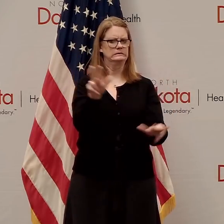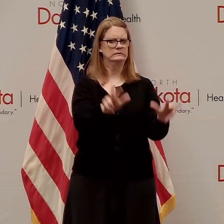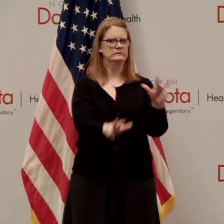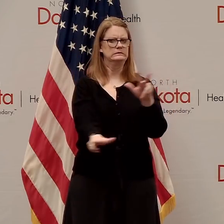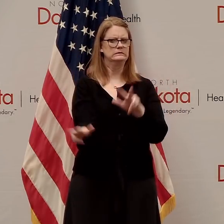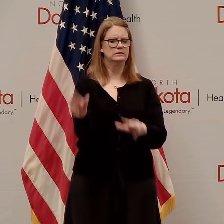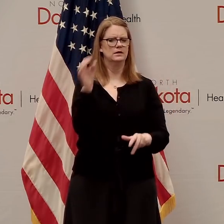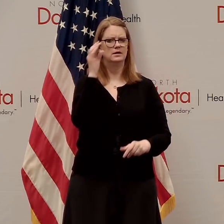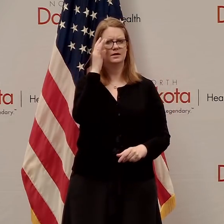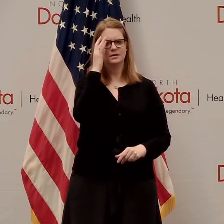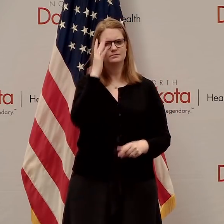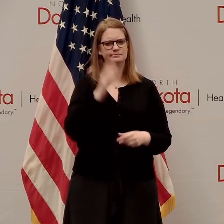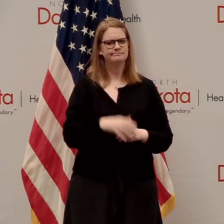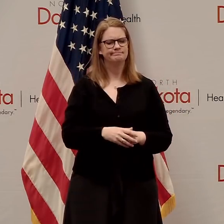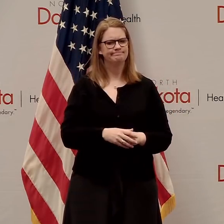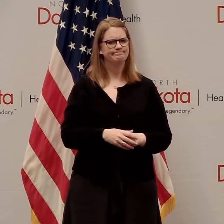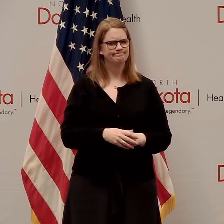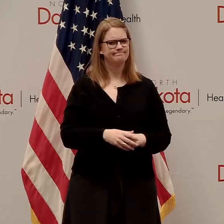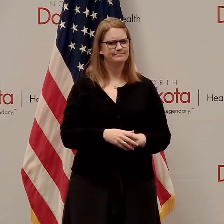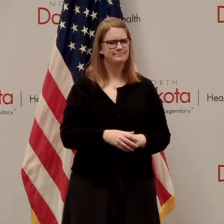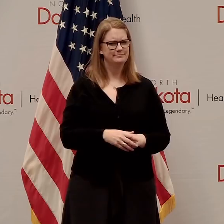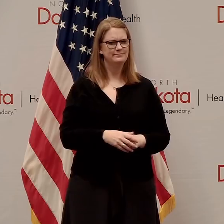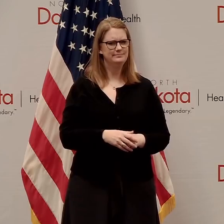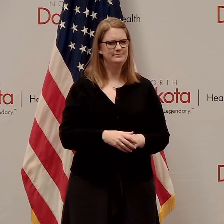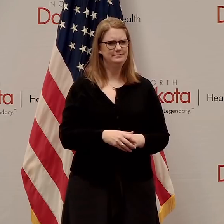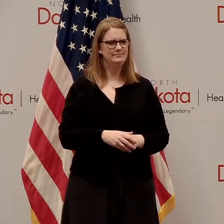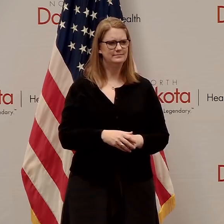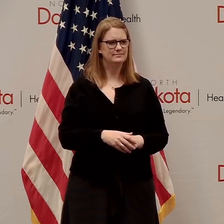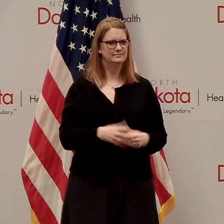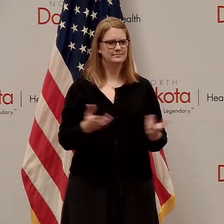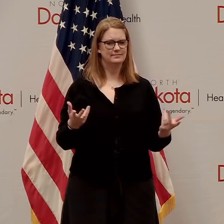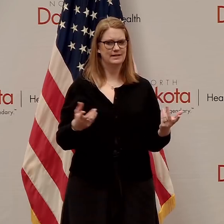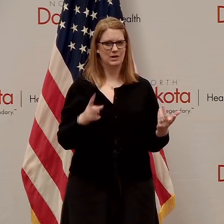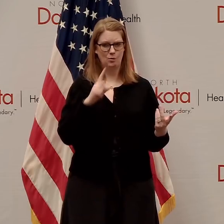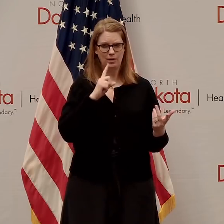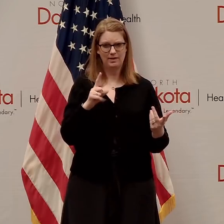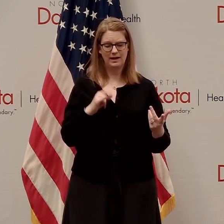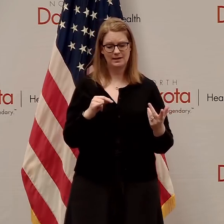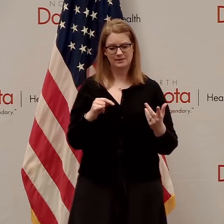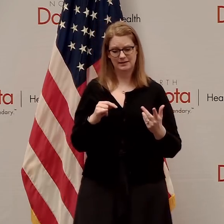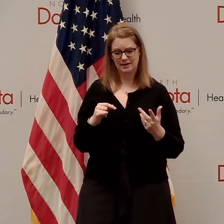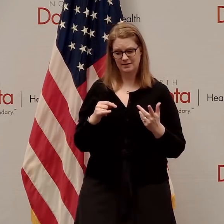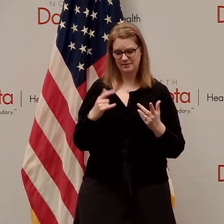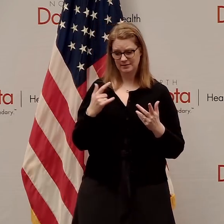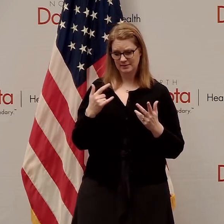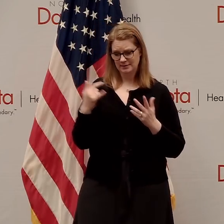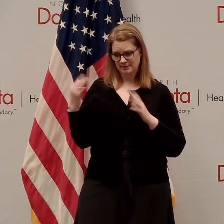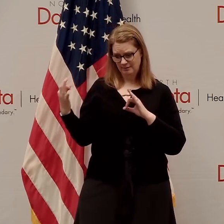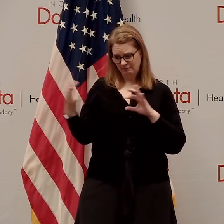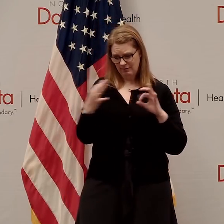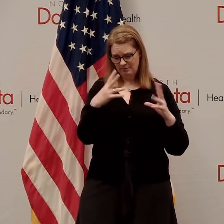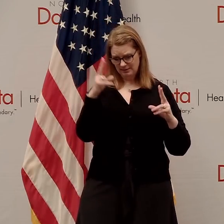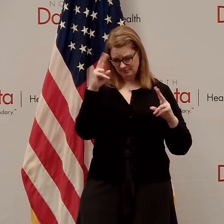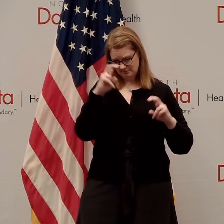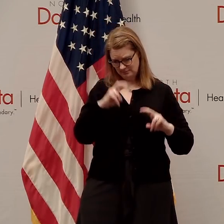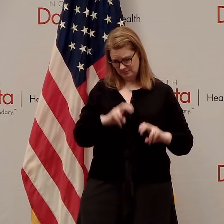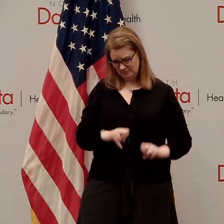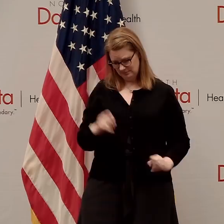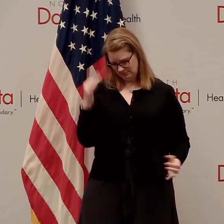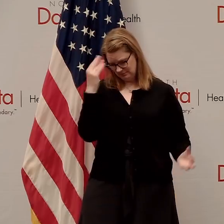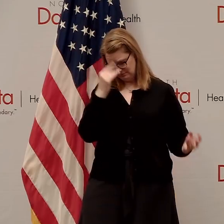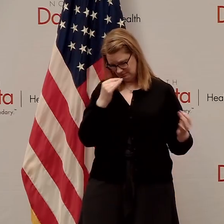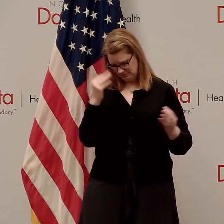I think, is a winning path. And as I had to weigh all these considerations before we made the decision today, but made the decision about